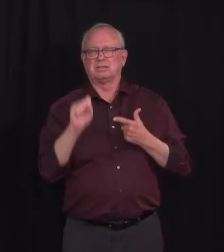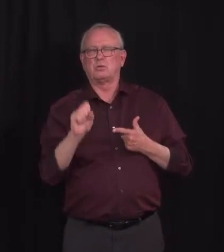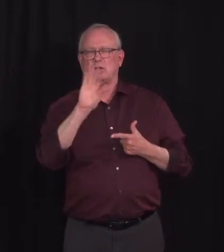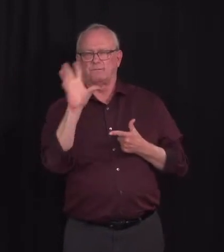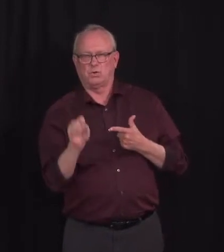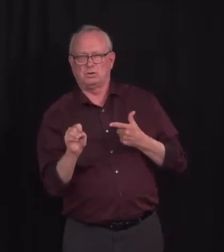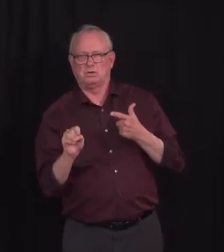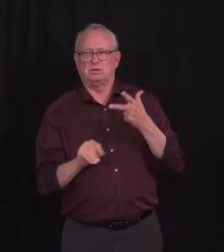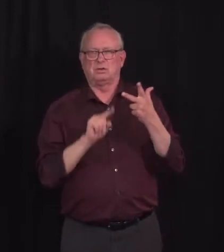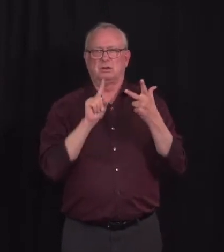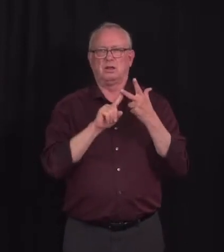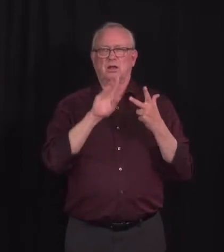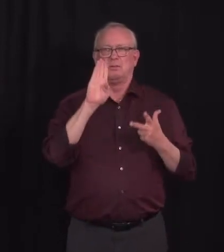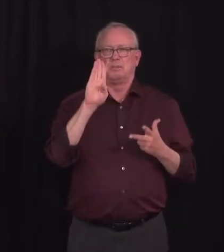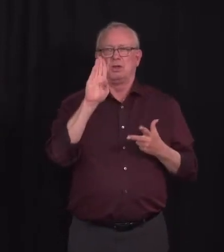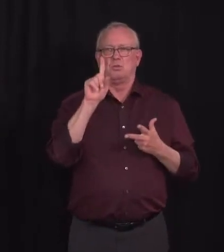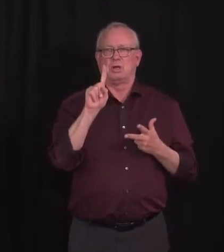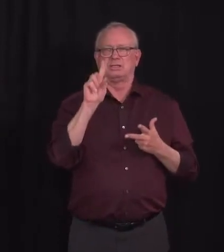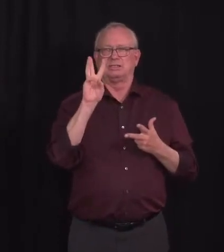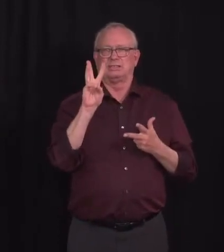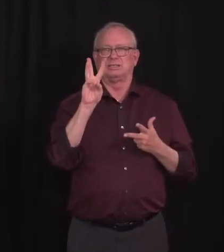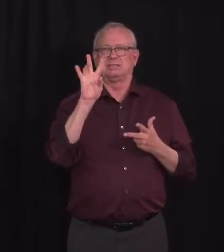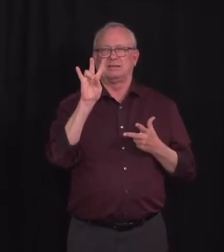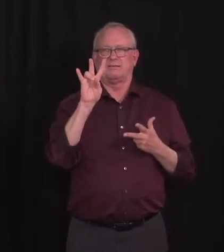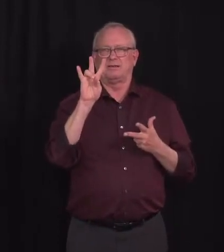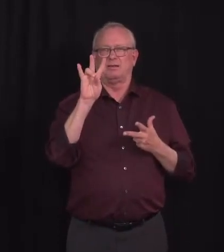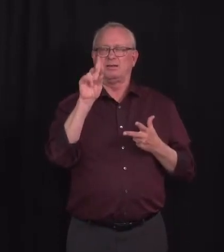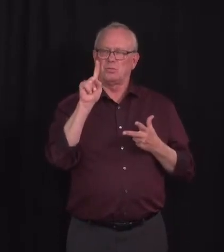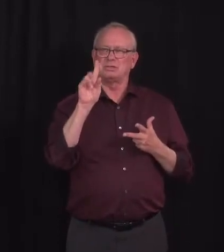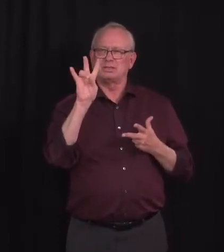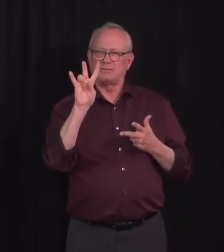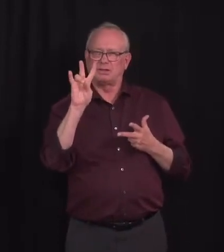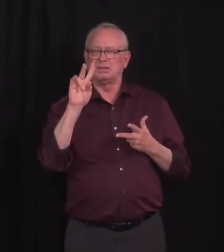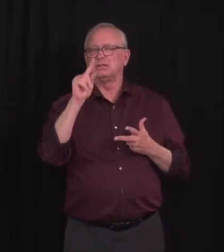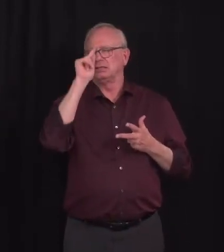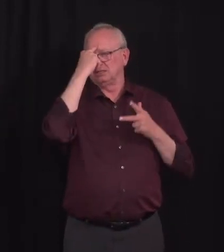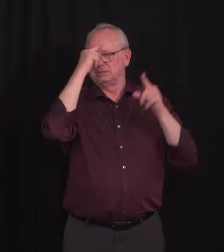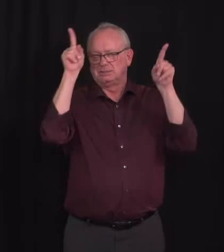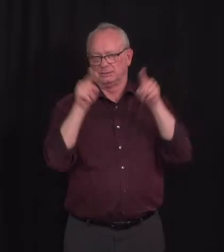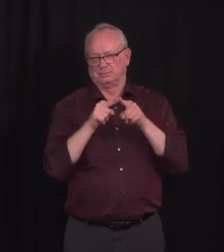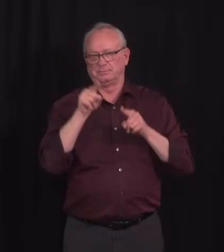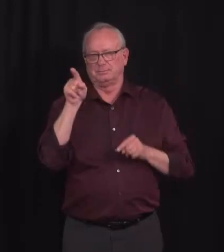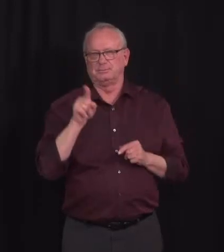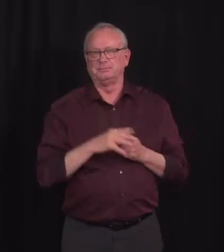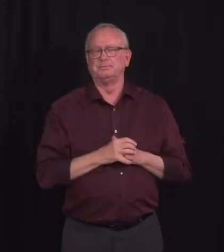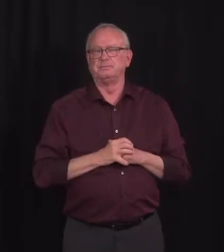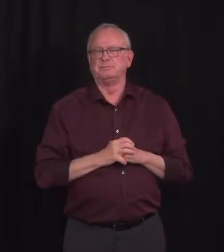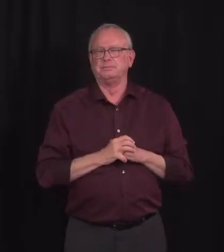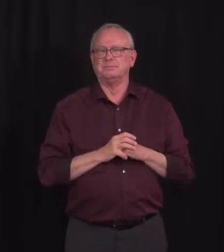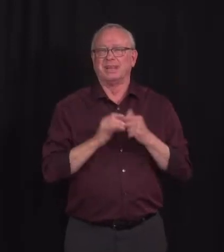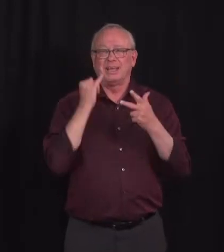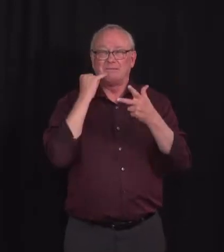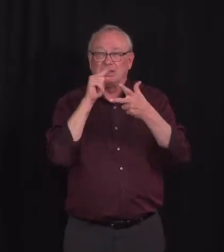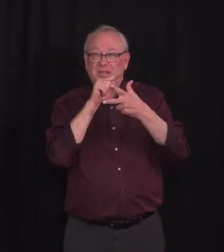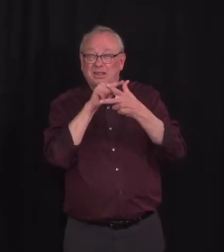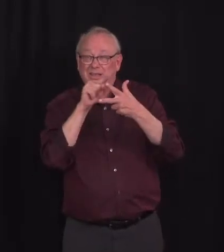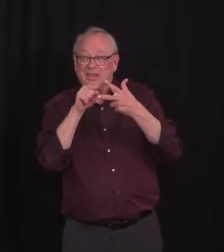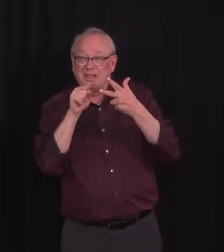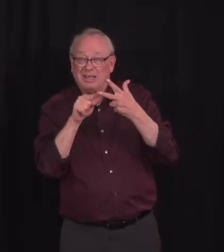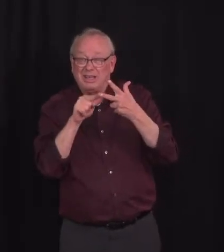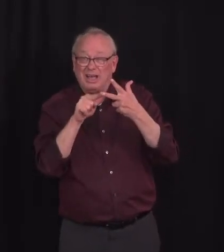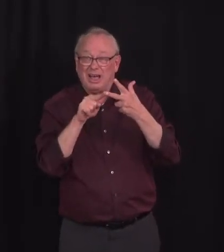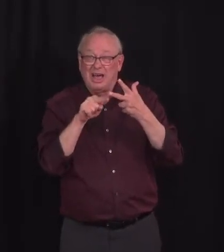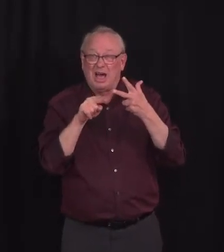and B.1.617, sometimes known as the Indian variant. In these cases, we have opportunities for more